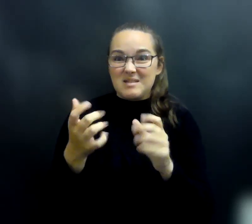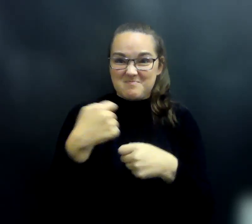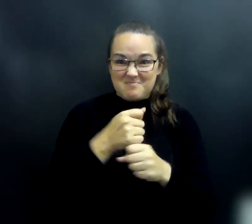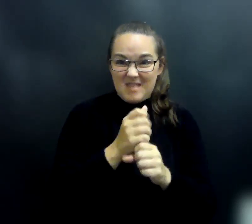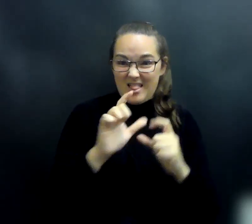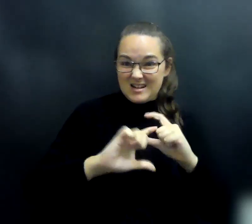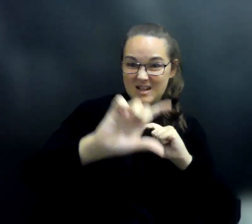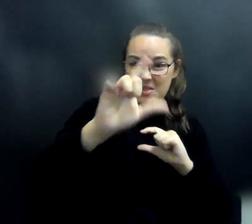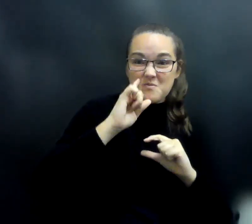remarkable objects.